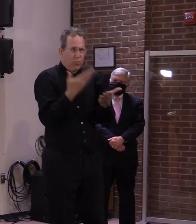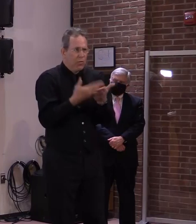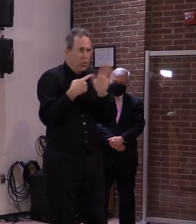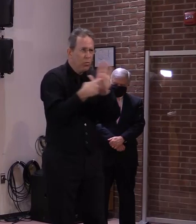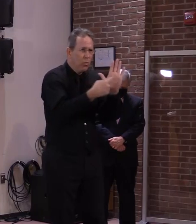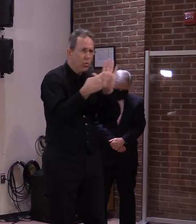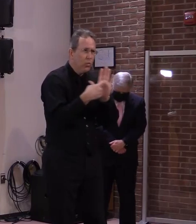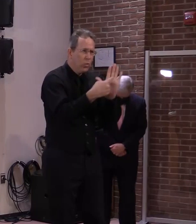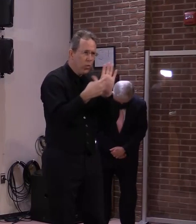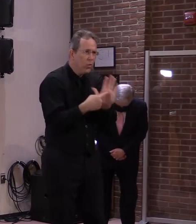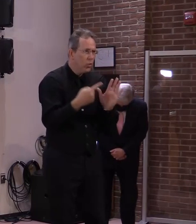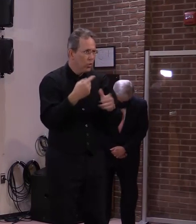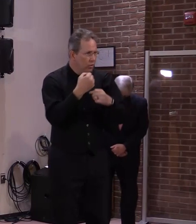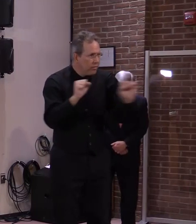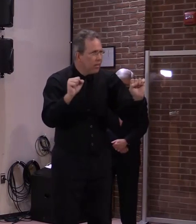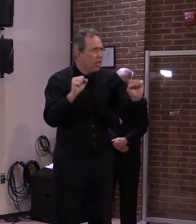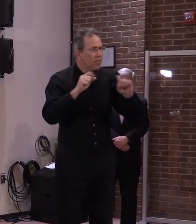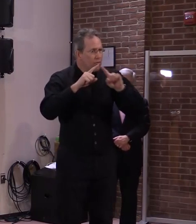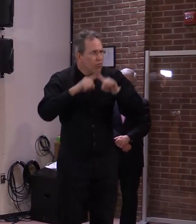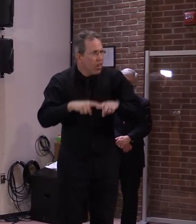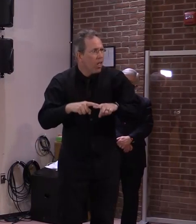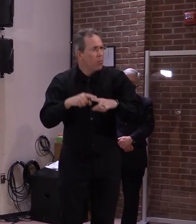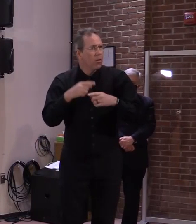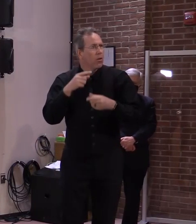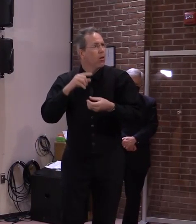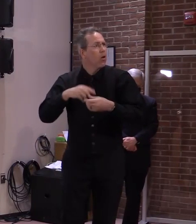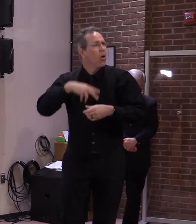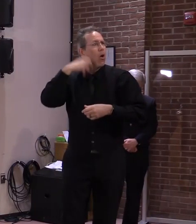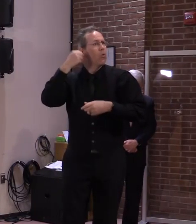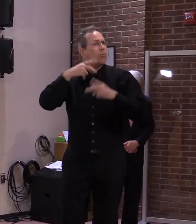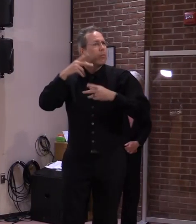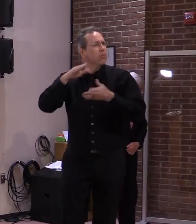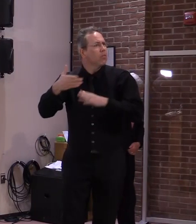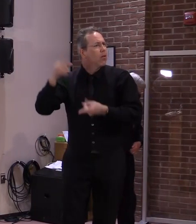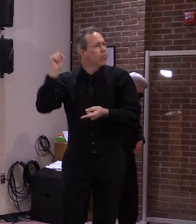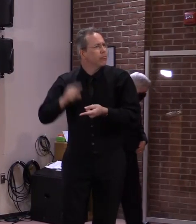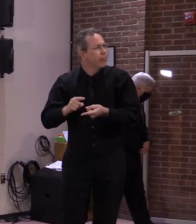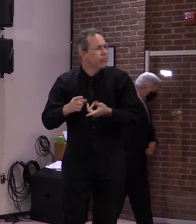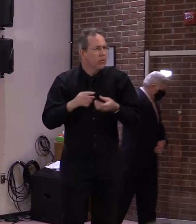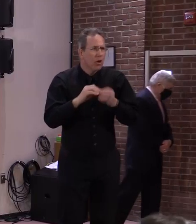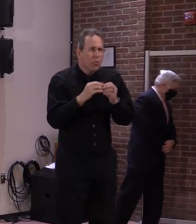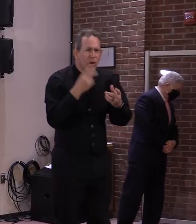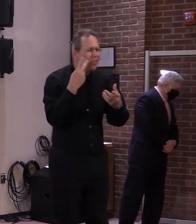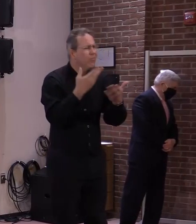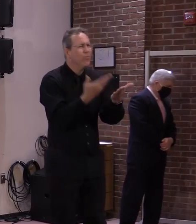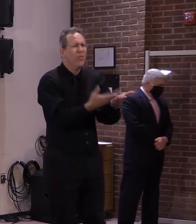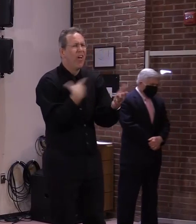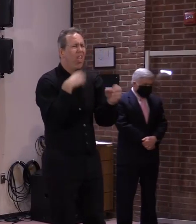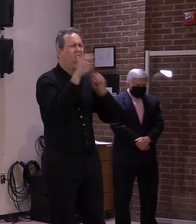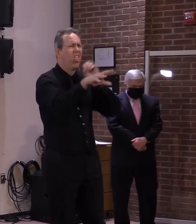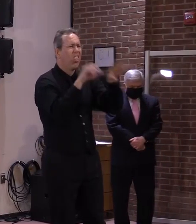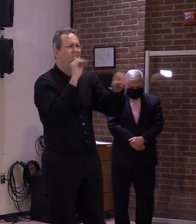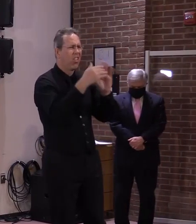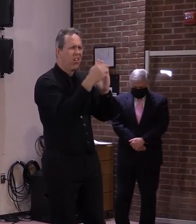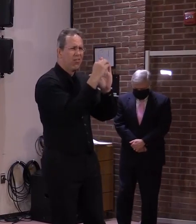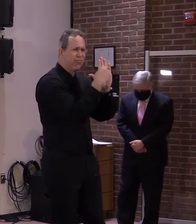reliable. Just look at our numbers. We were able to reduce the number of deaths and